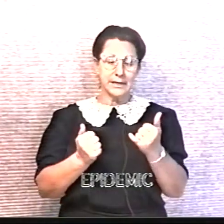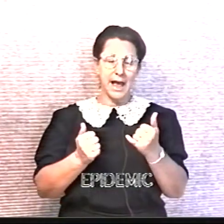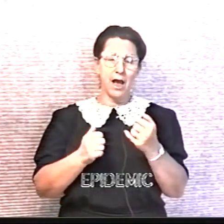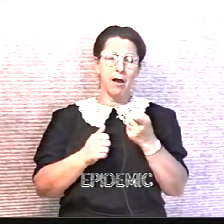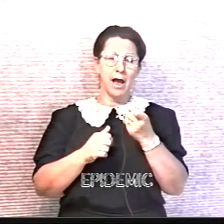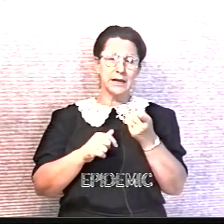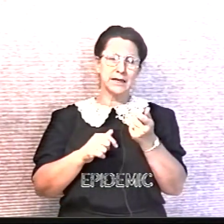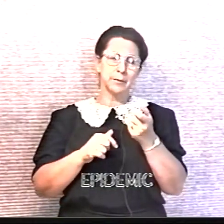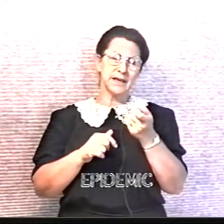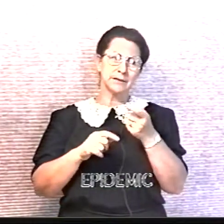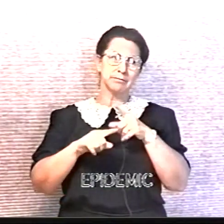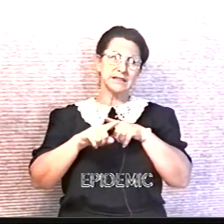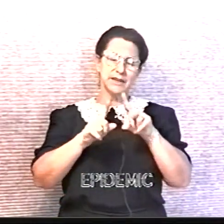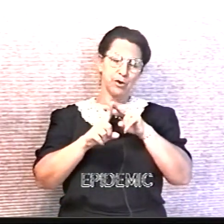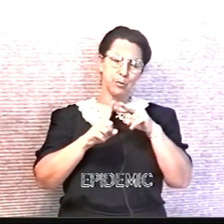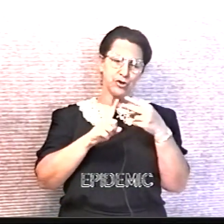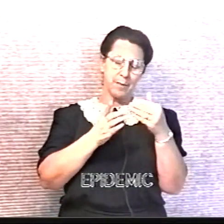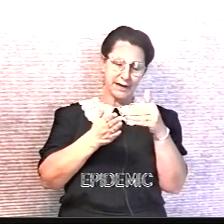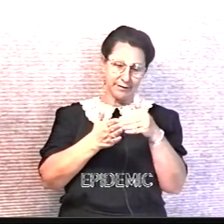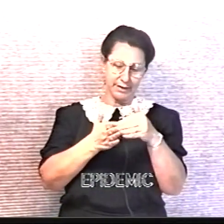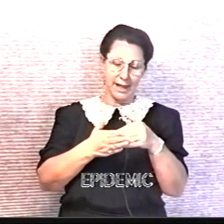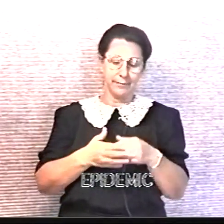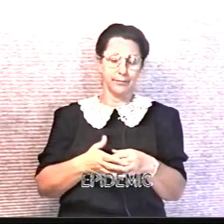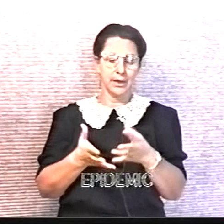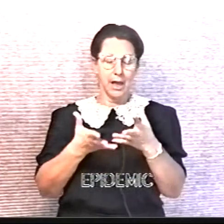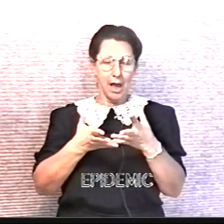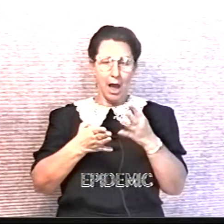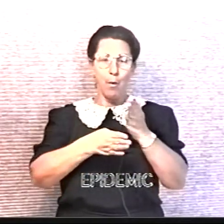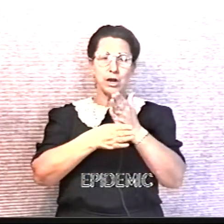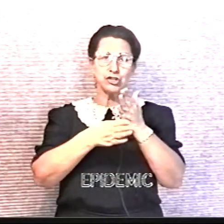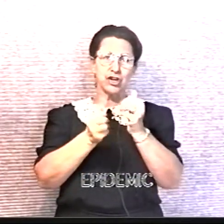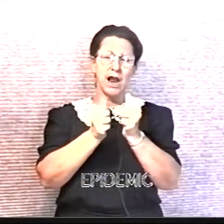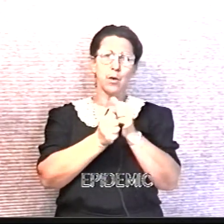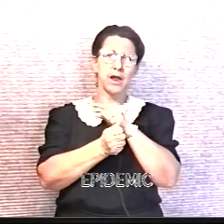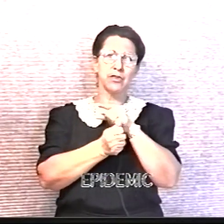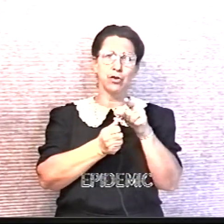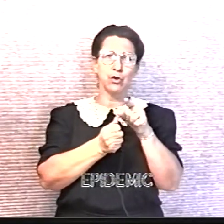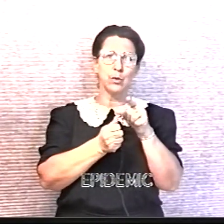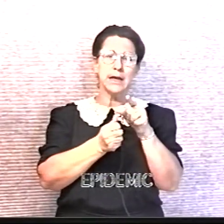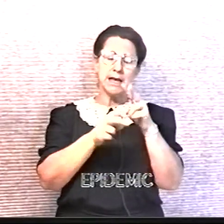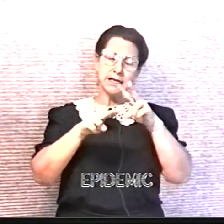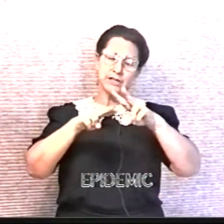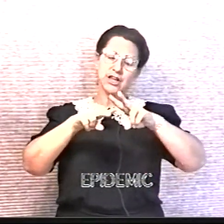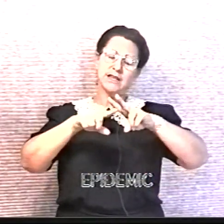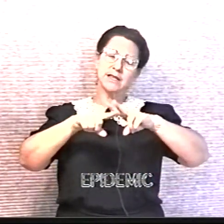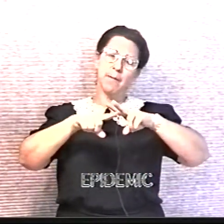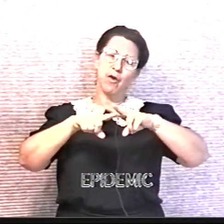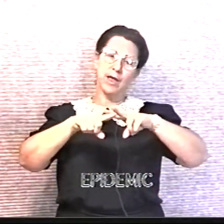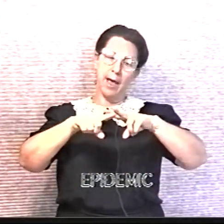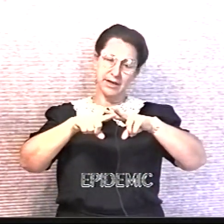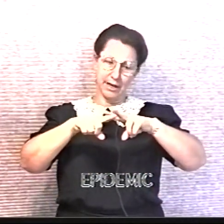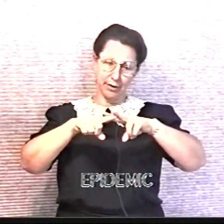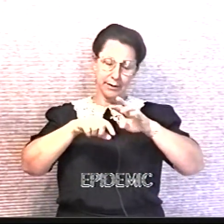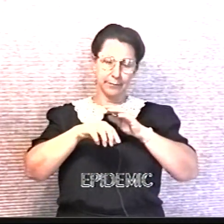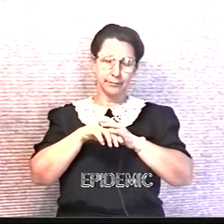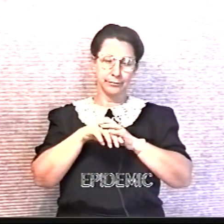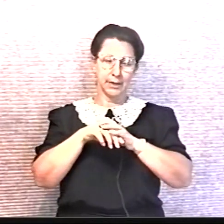Now, a little bit different perspective again. I want to share with you just some vocabulary.